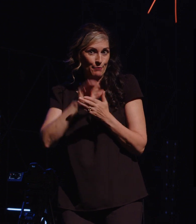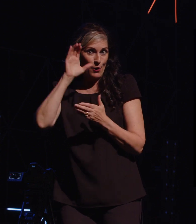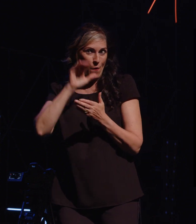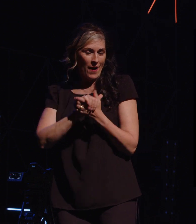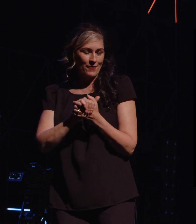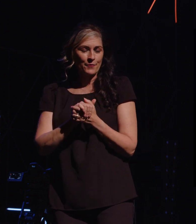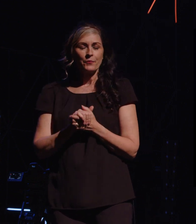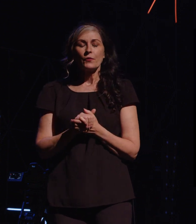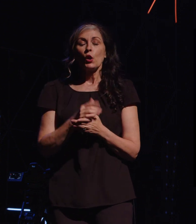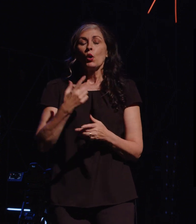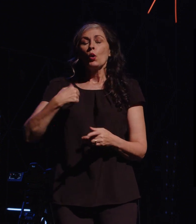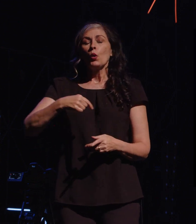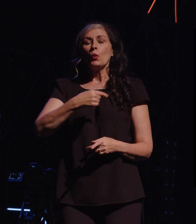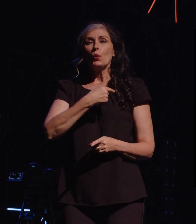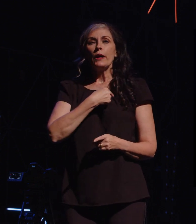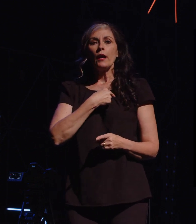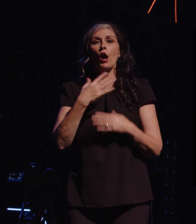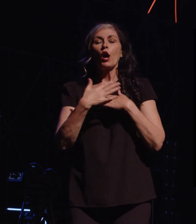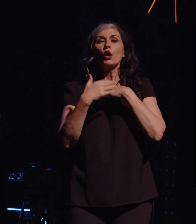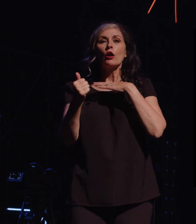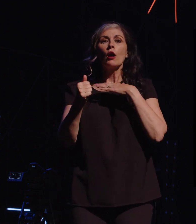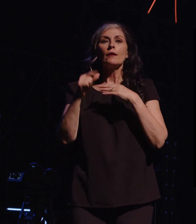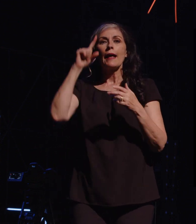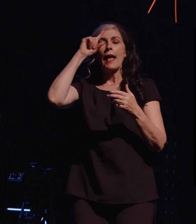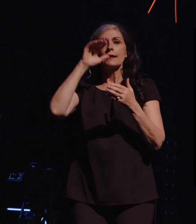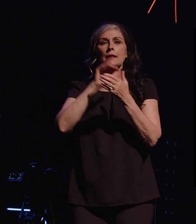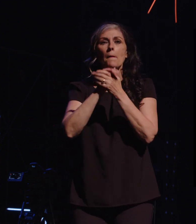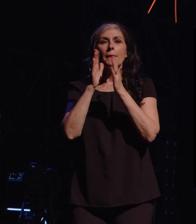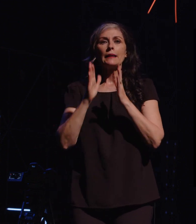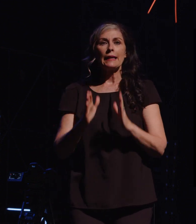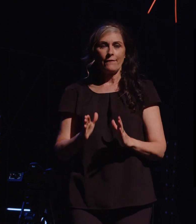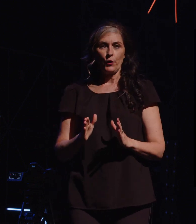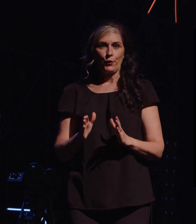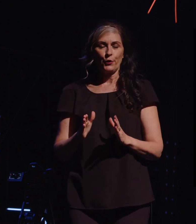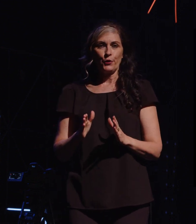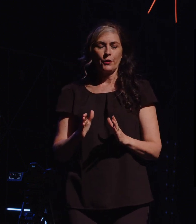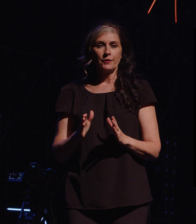No, we are called as believers